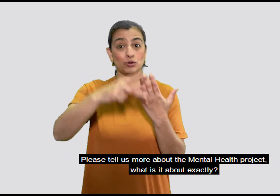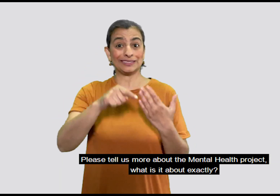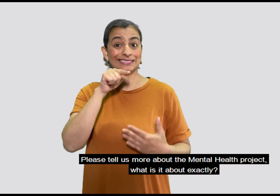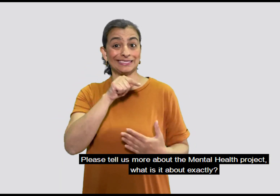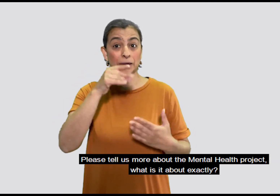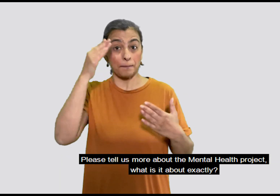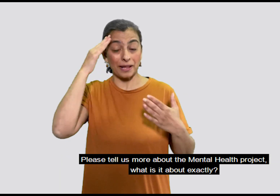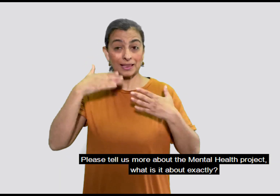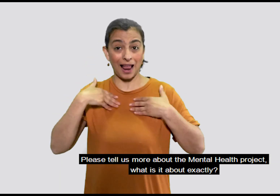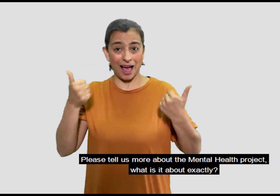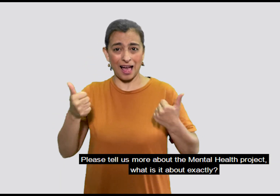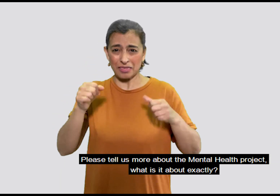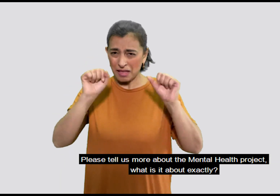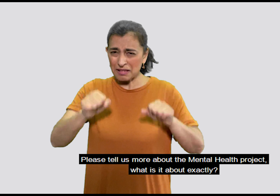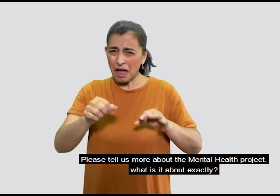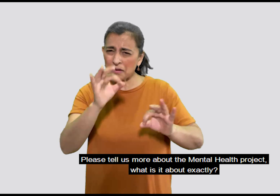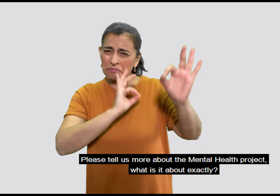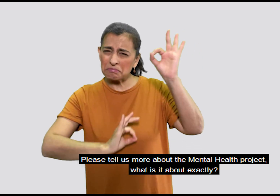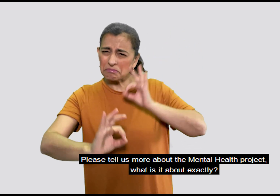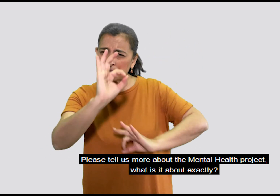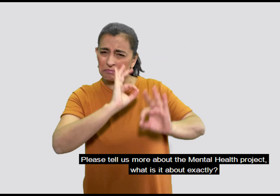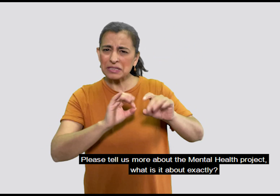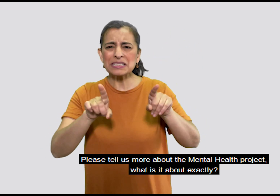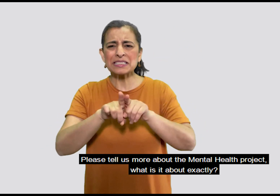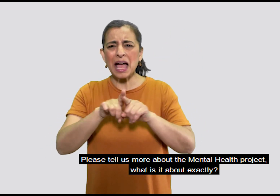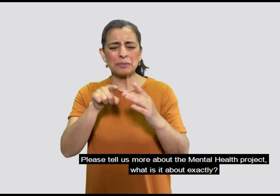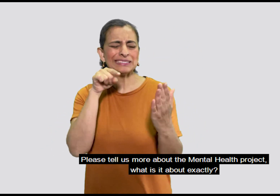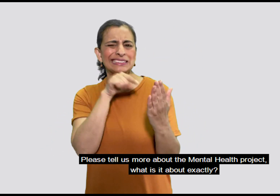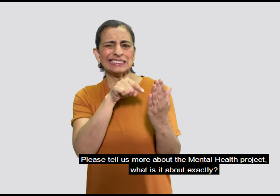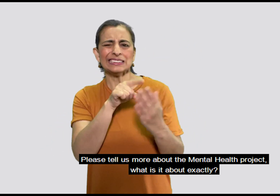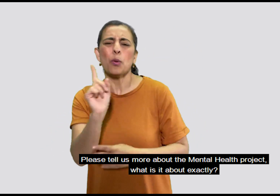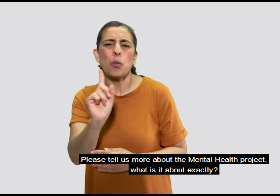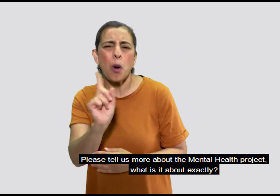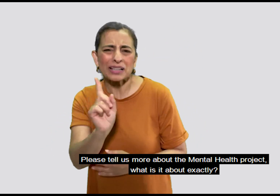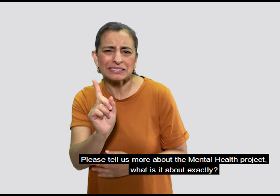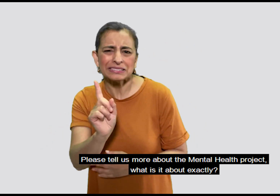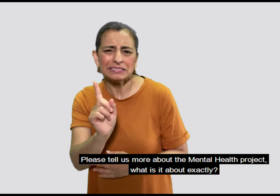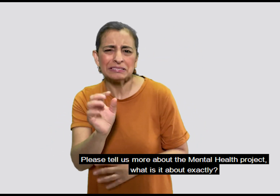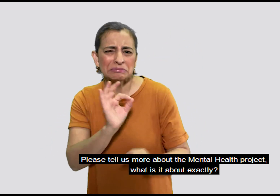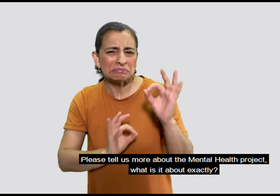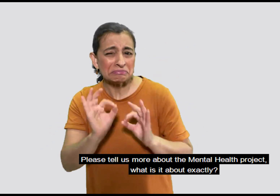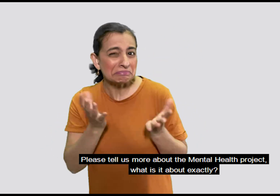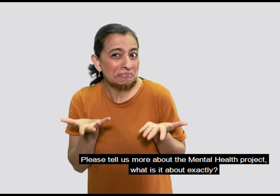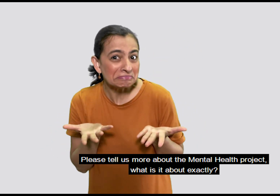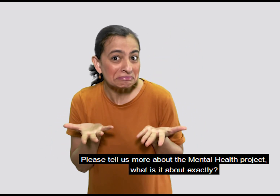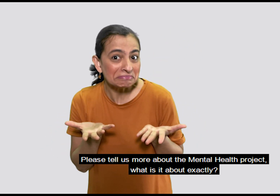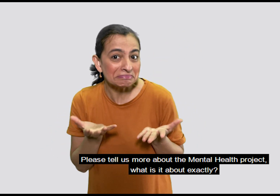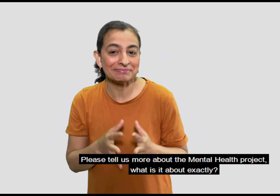Please tell us more about the mental health project. What is it about exactly?